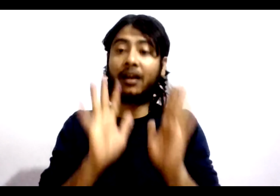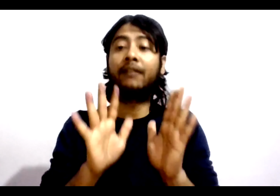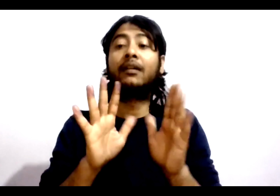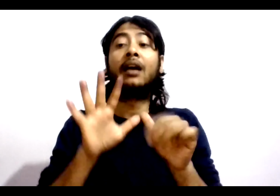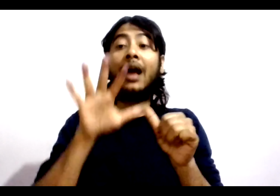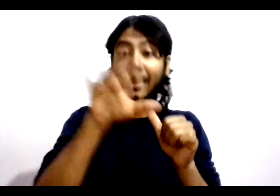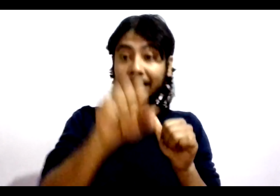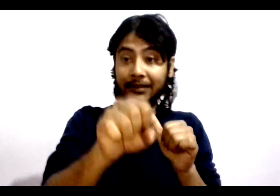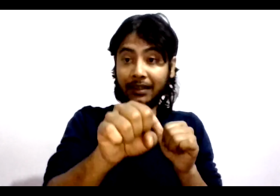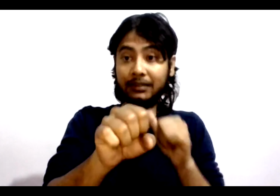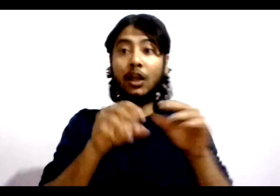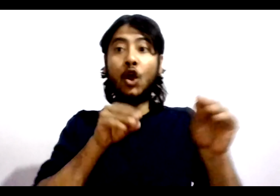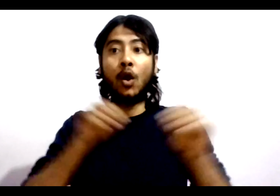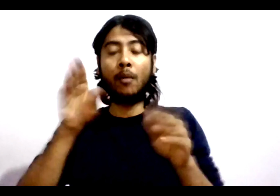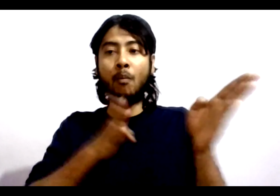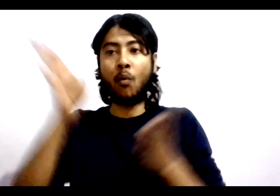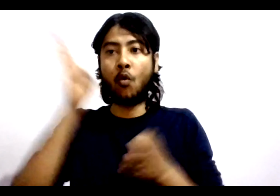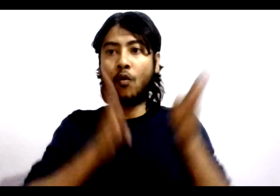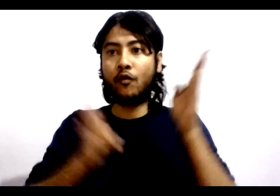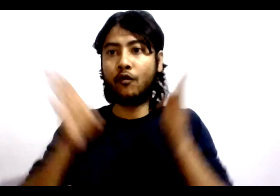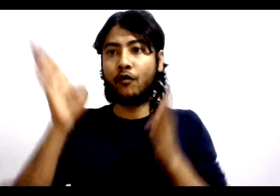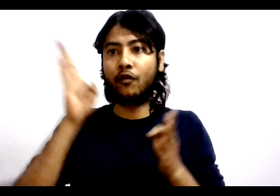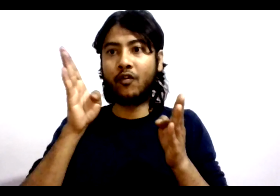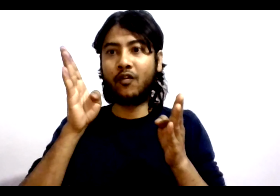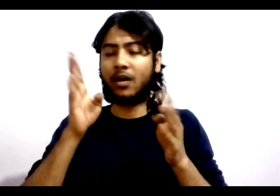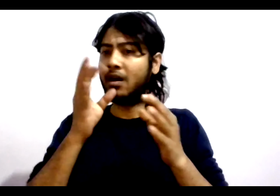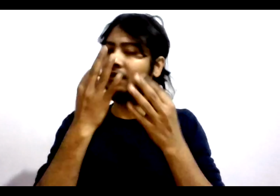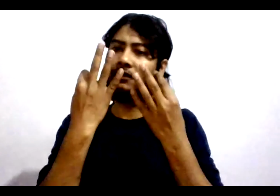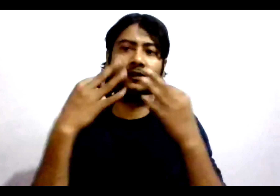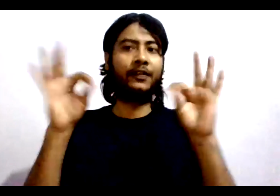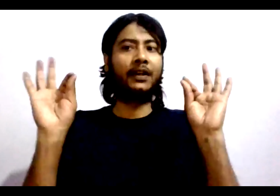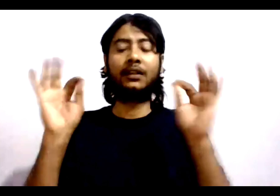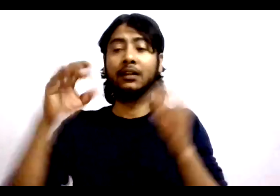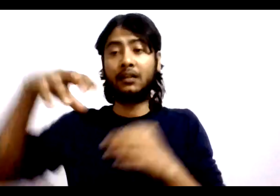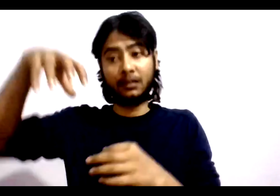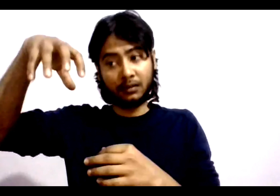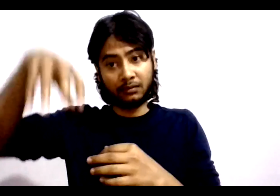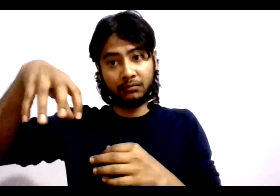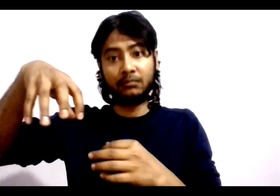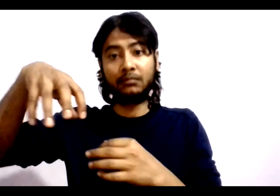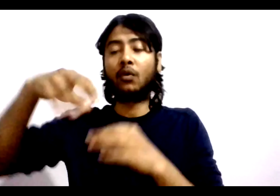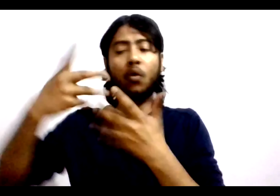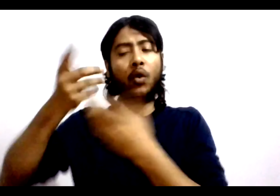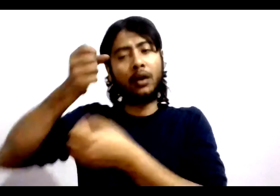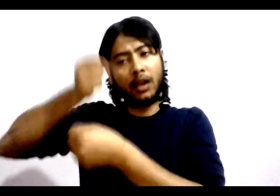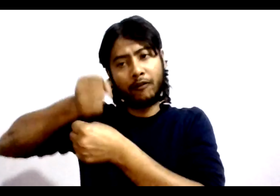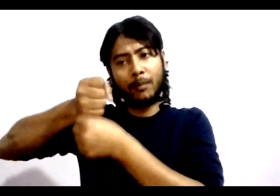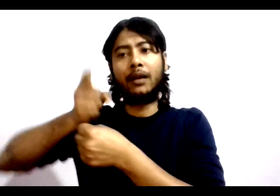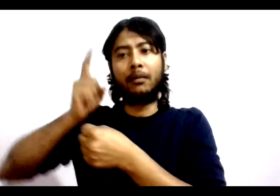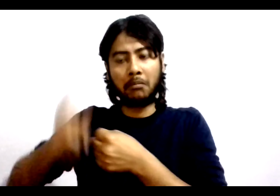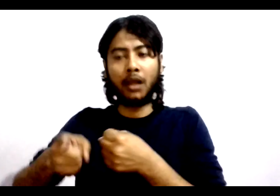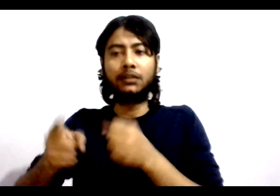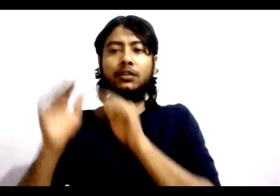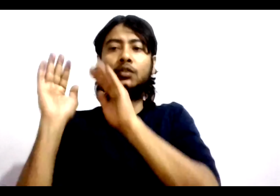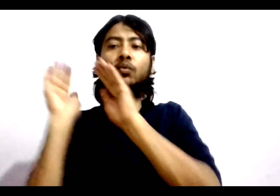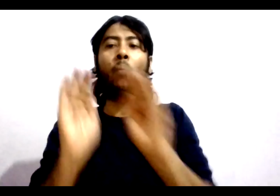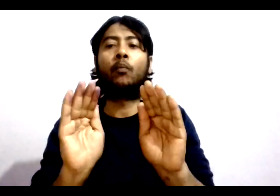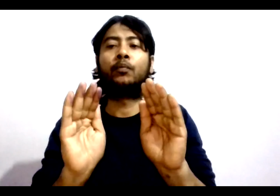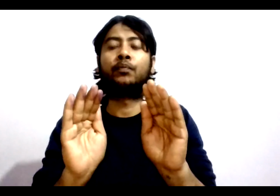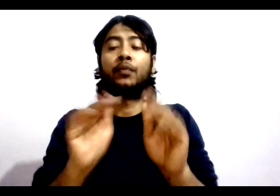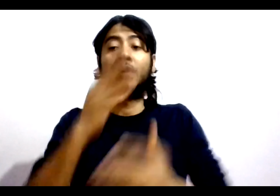in mobility that the states will provide sufficient means for enhancing mobility of persons with